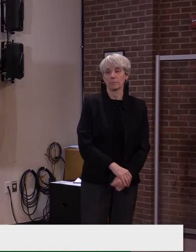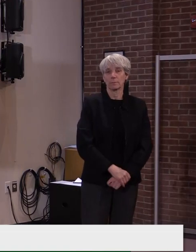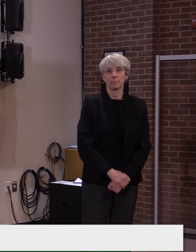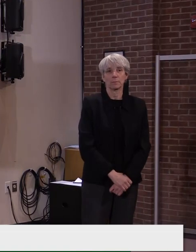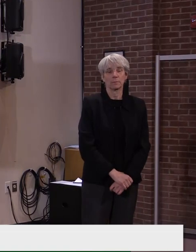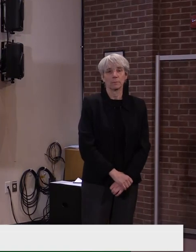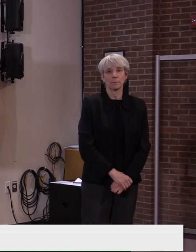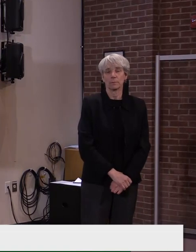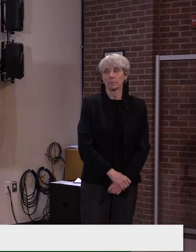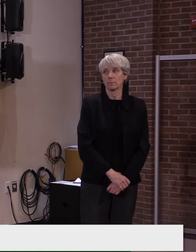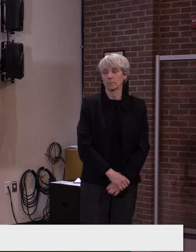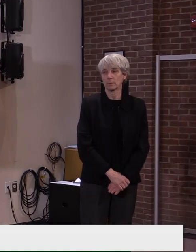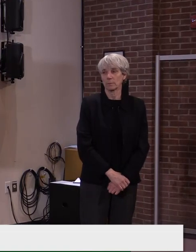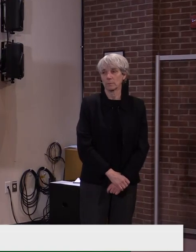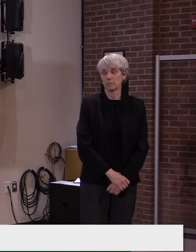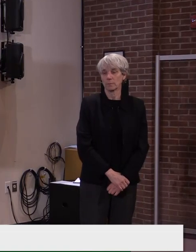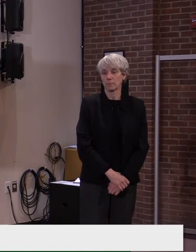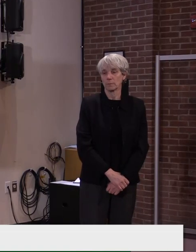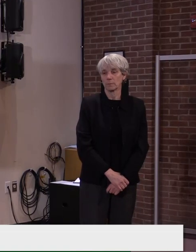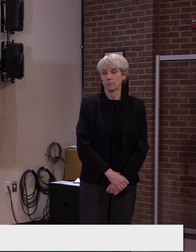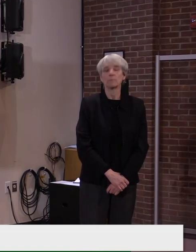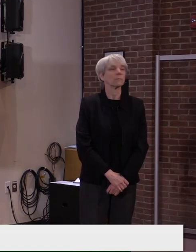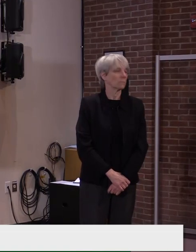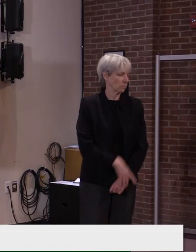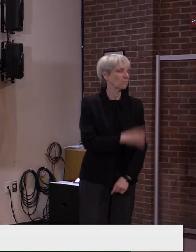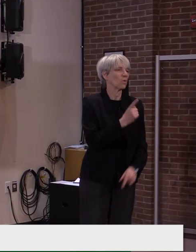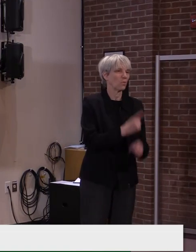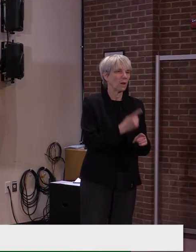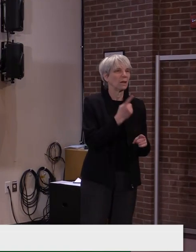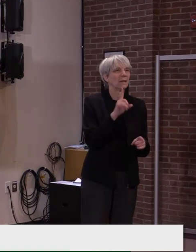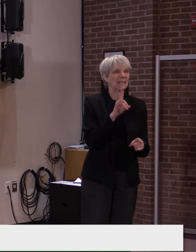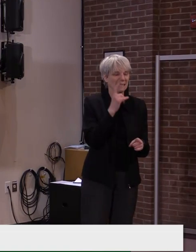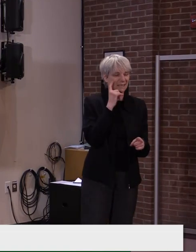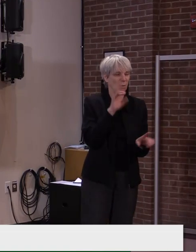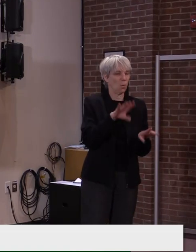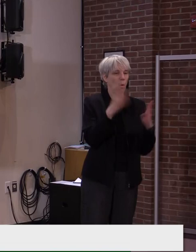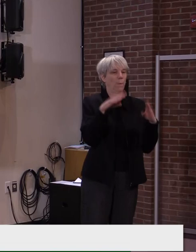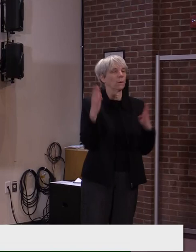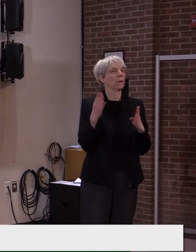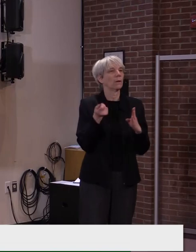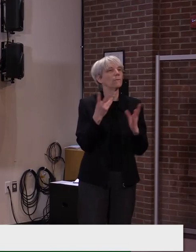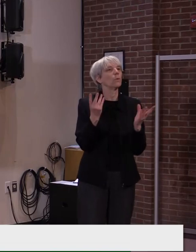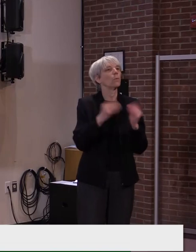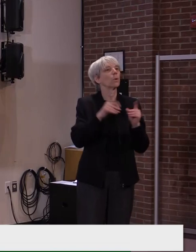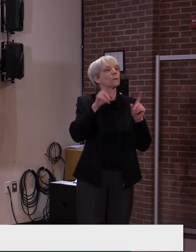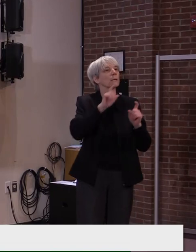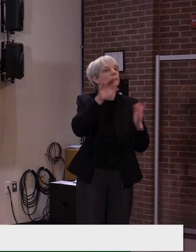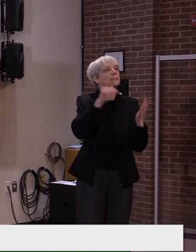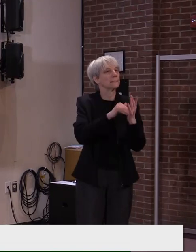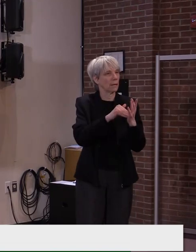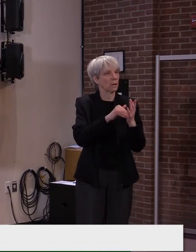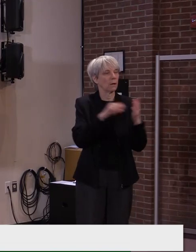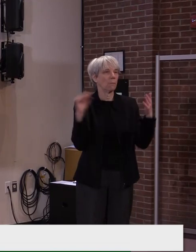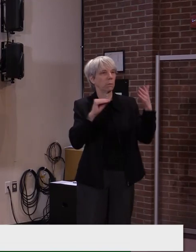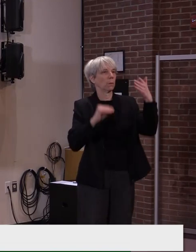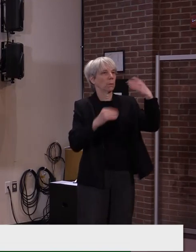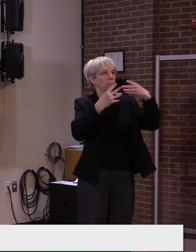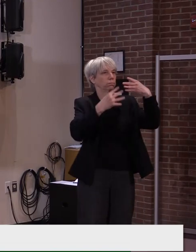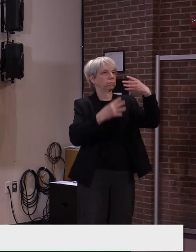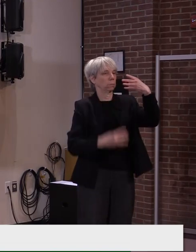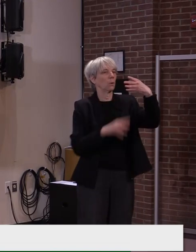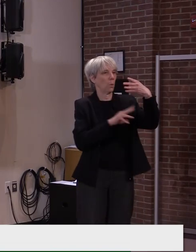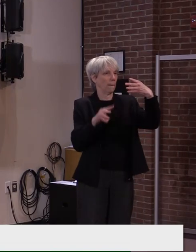Kevin, we did add testing sites, pop-up sites to the website. We added